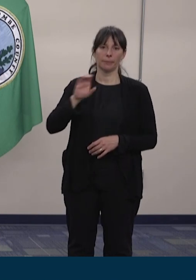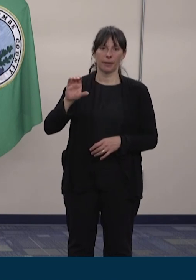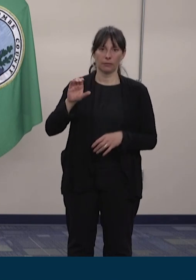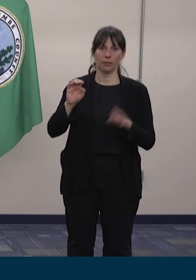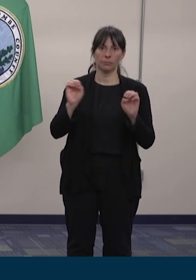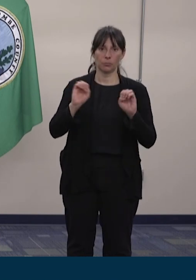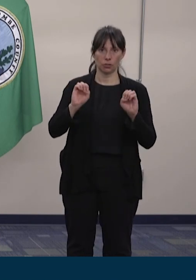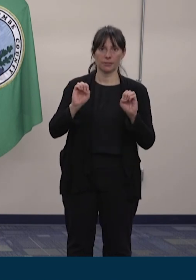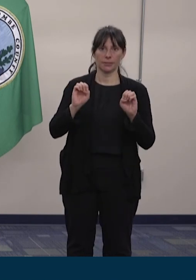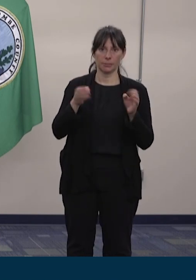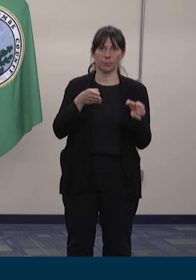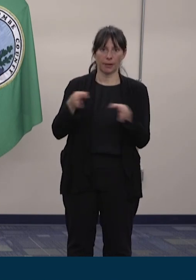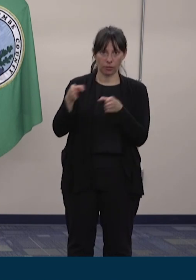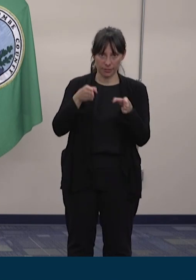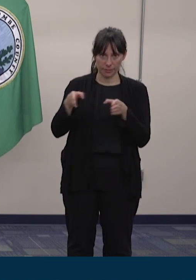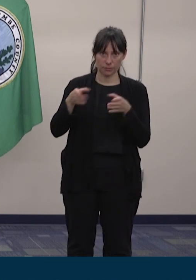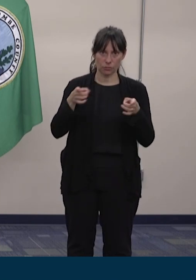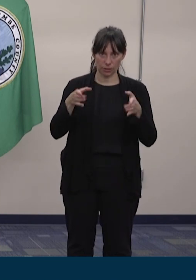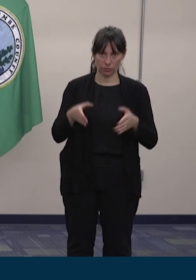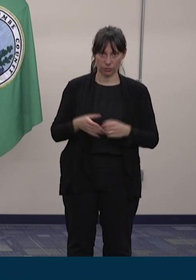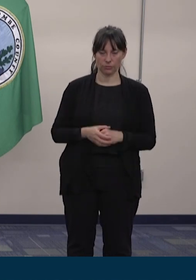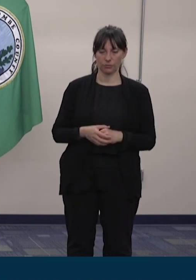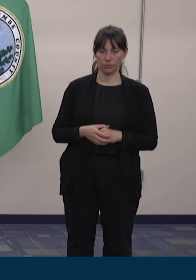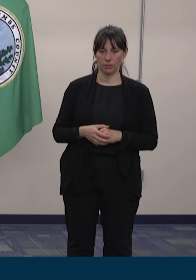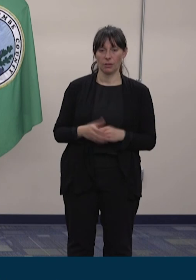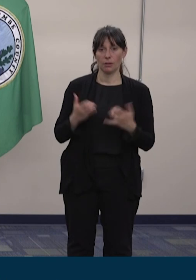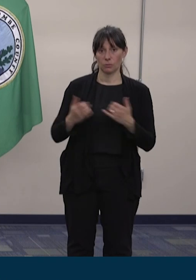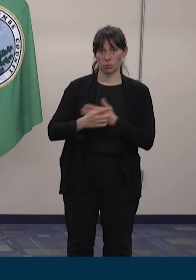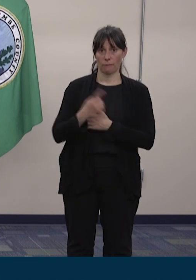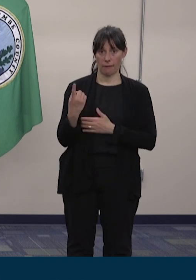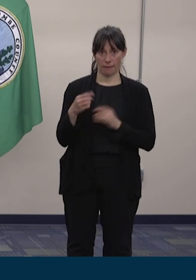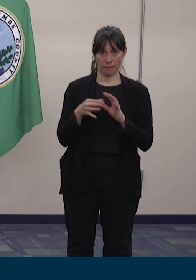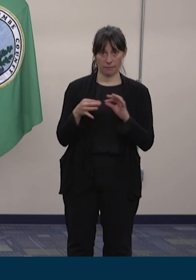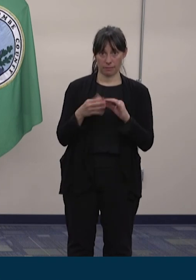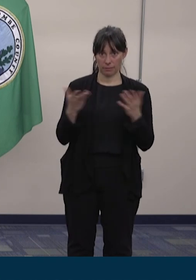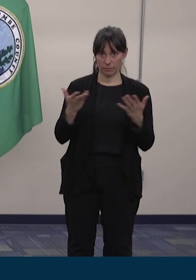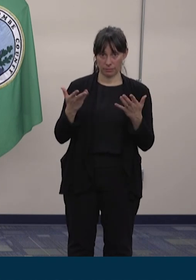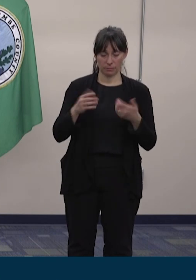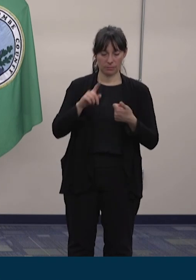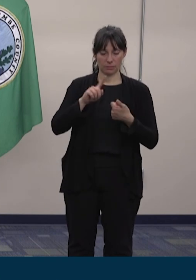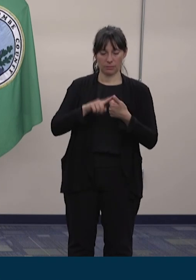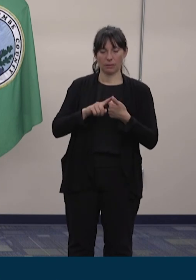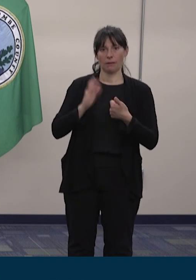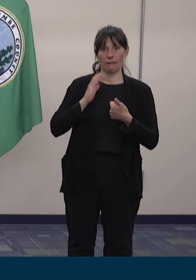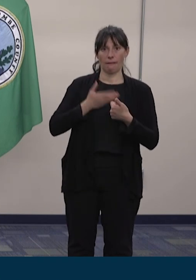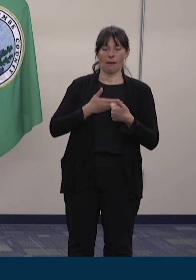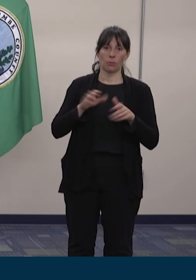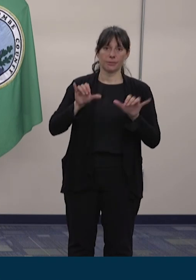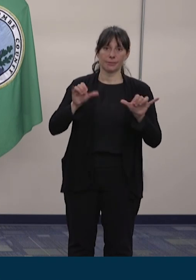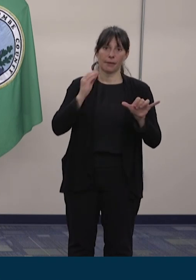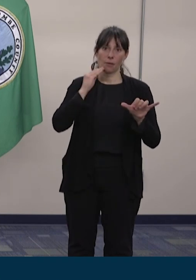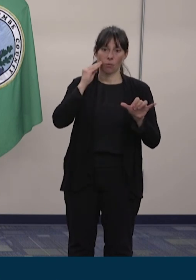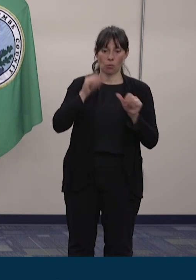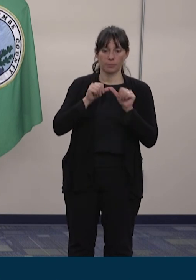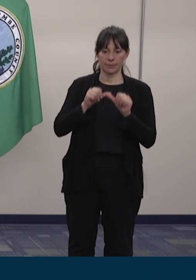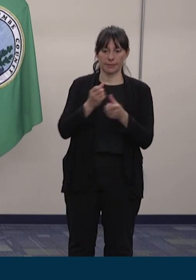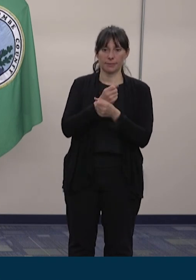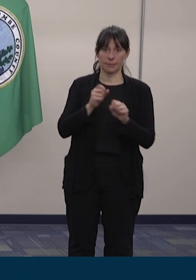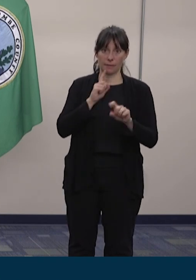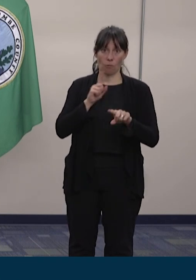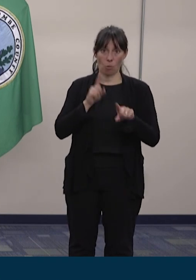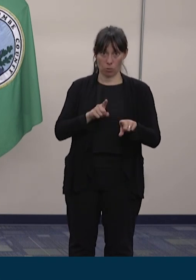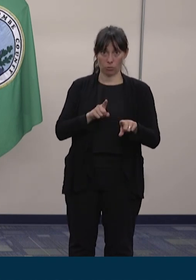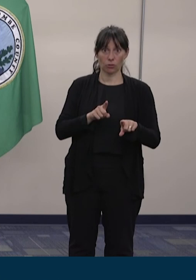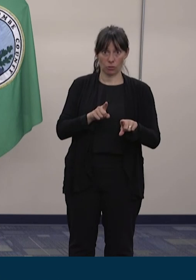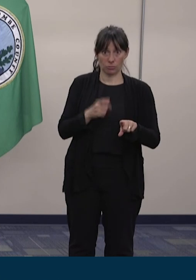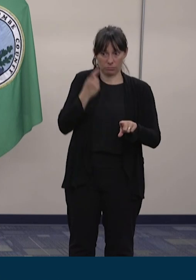Director. pública. Today, I'll be Entonces, discussing hoy the voy a estar revision hablando de la of the Buncombe revisión County Stay de Home, Stay la Safe order orden de manténgase that en Chairman